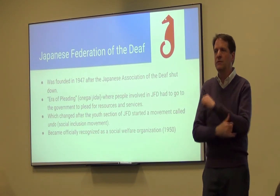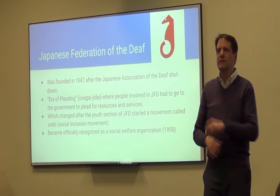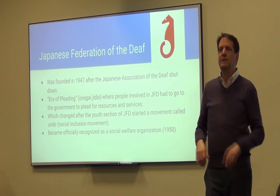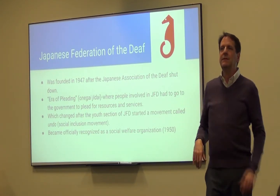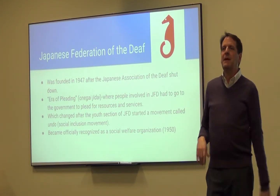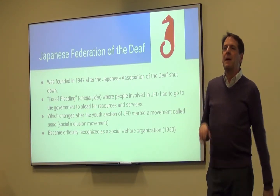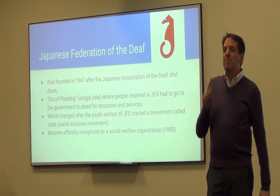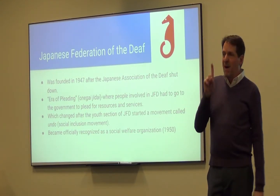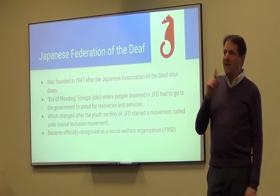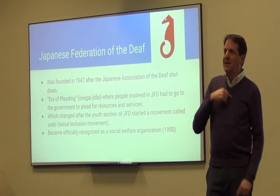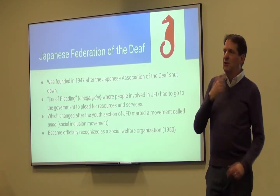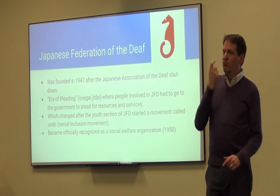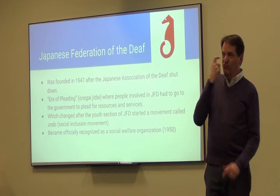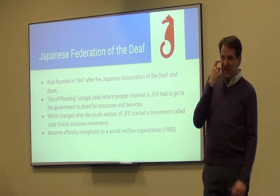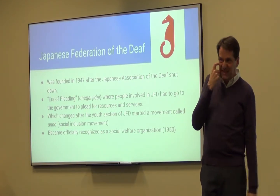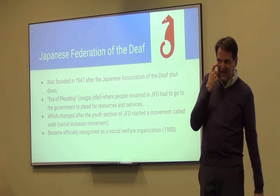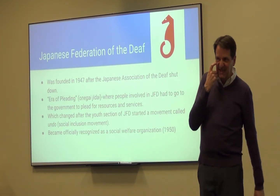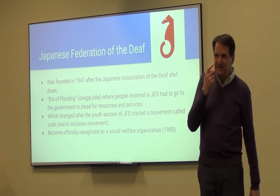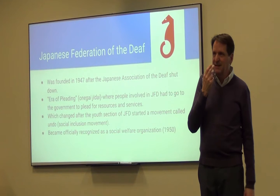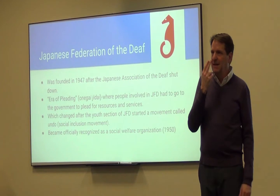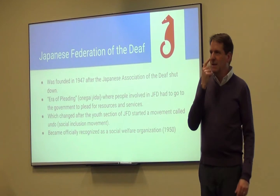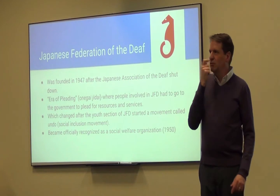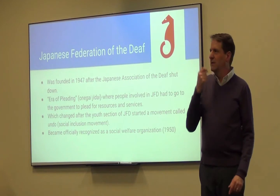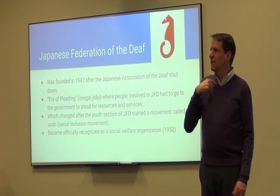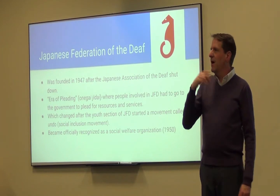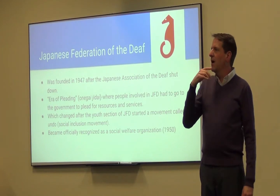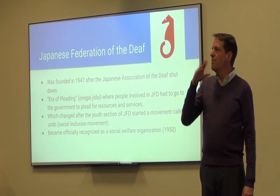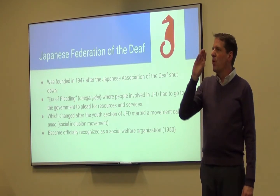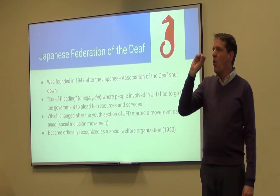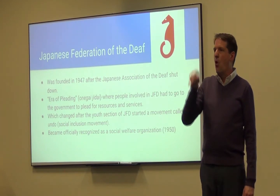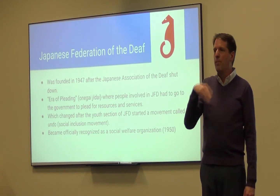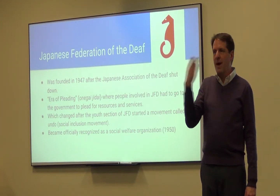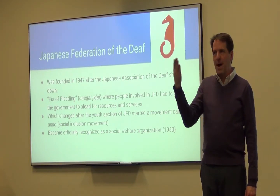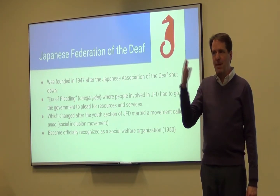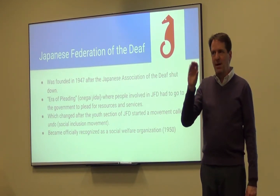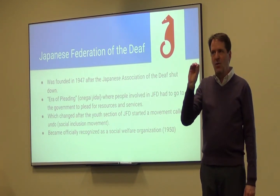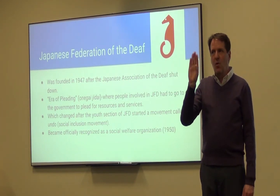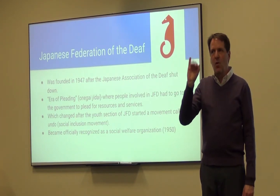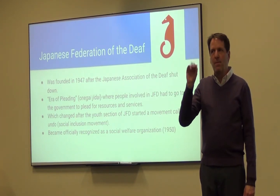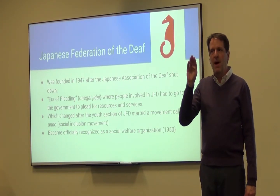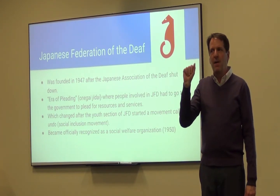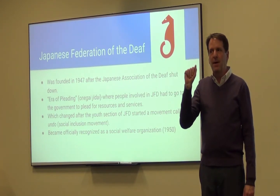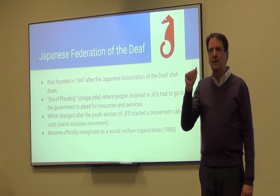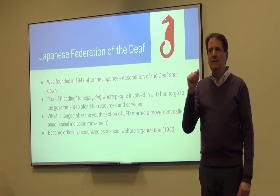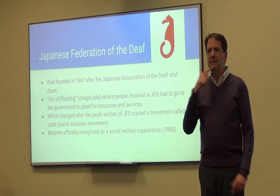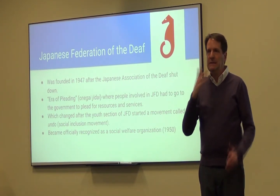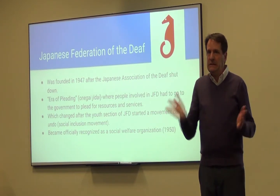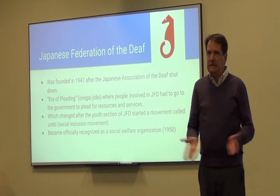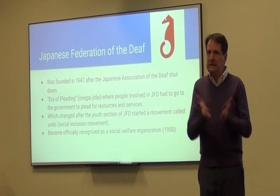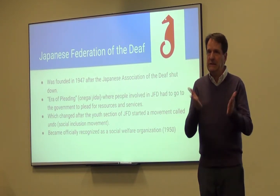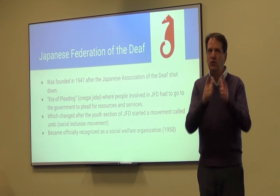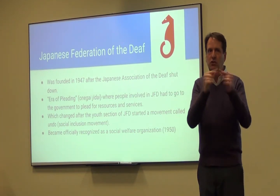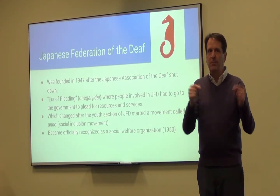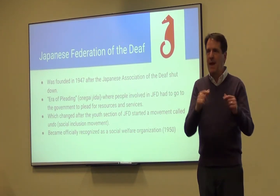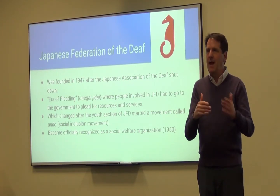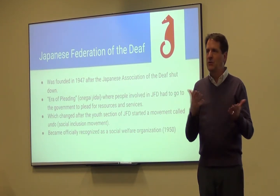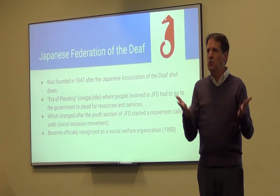change to their constitution for the country. But ironically, recently, Obama, he